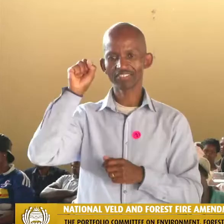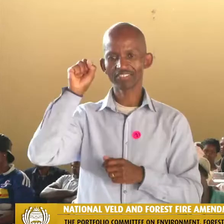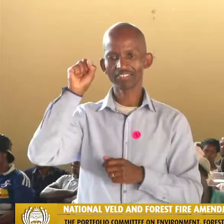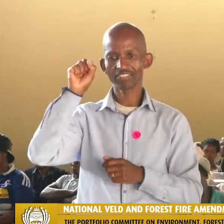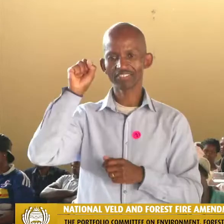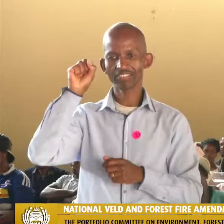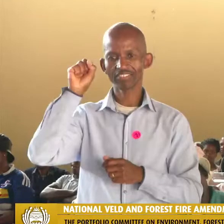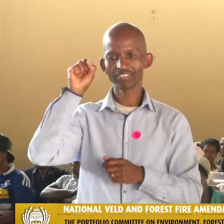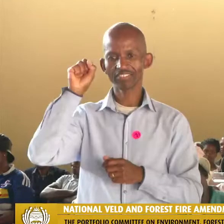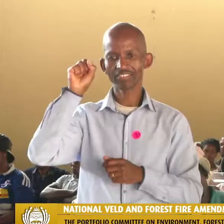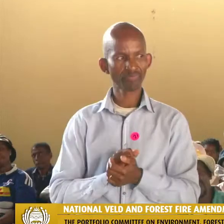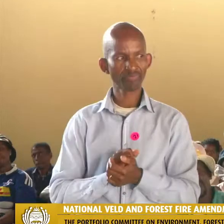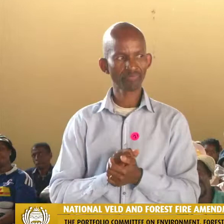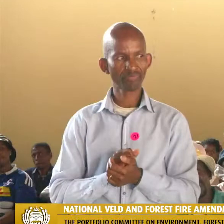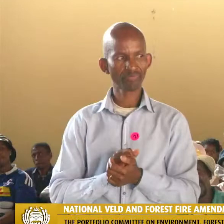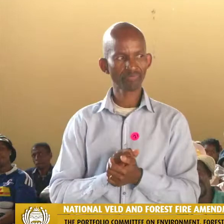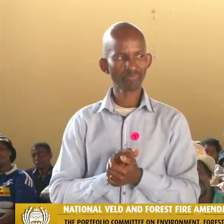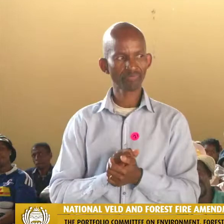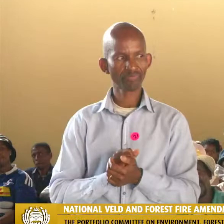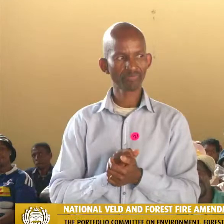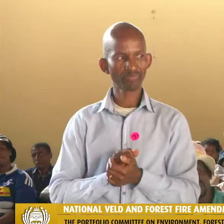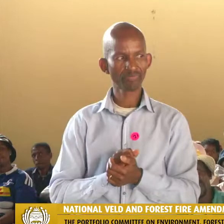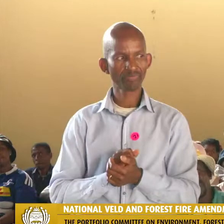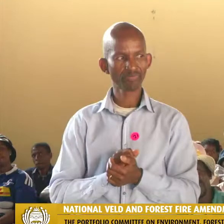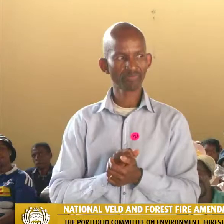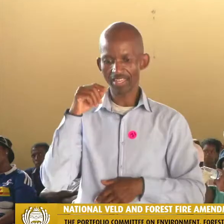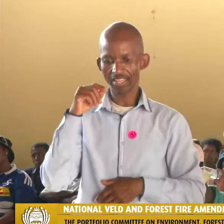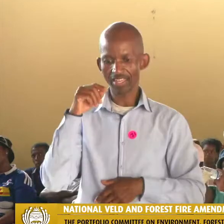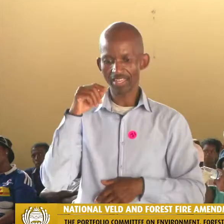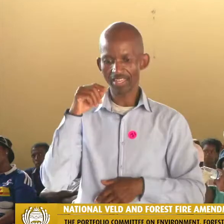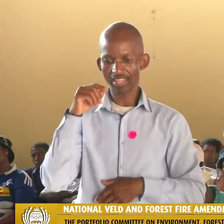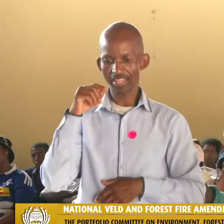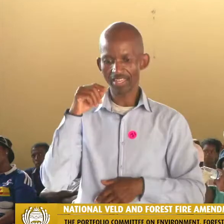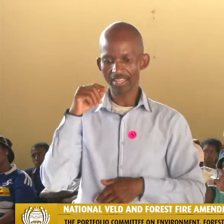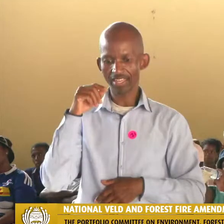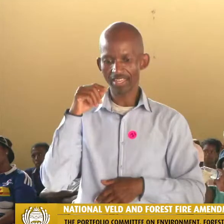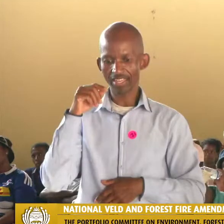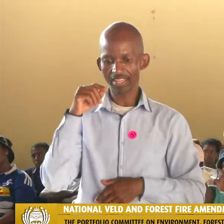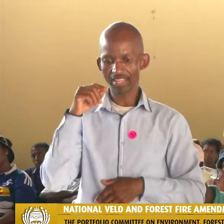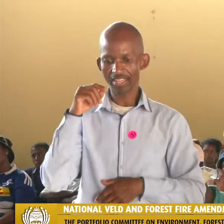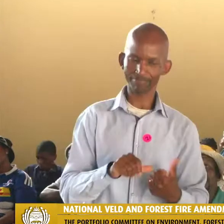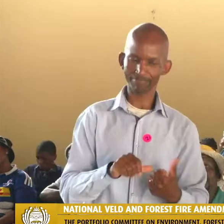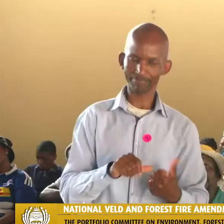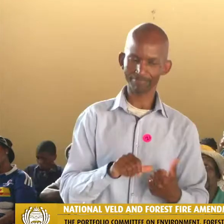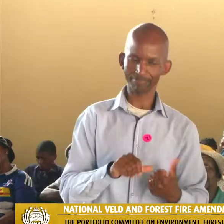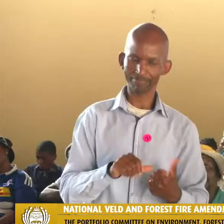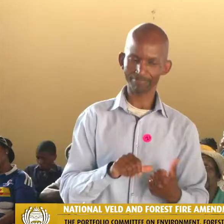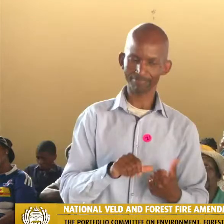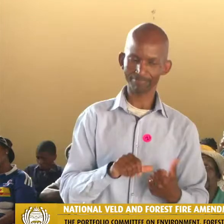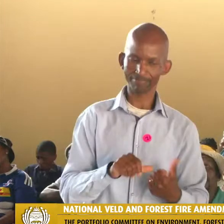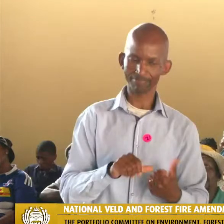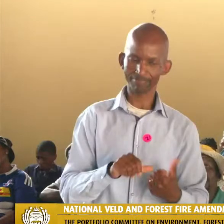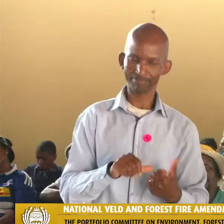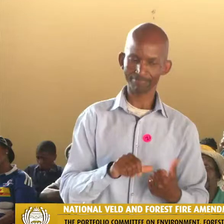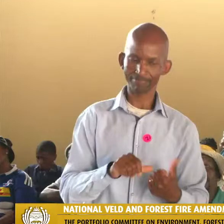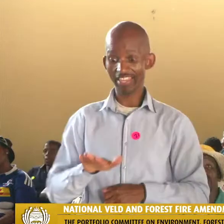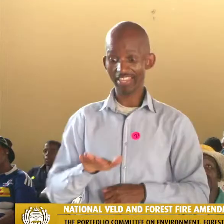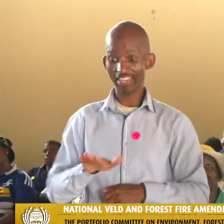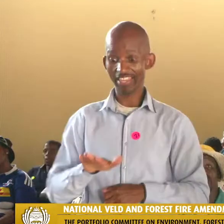O Pleganyang by Pizza Boya Africa, in Bua, Africa. area committee go